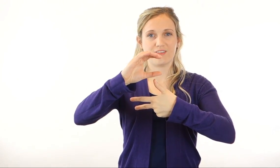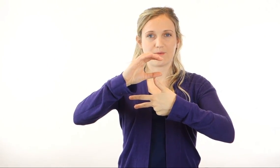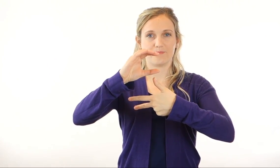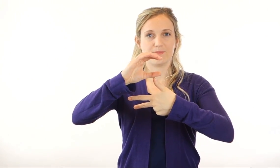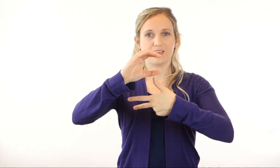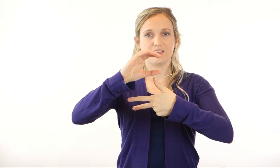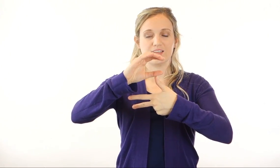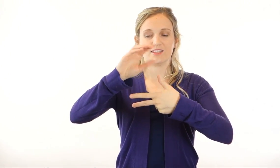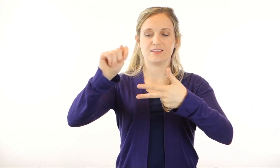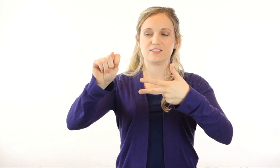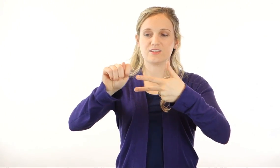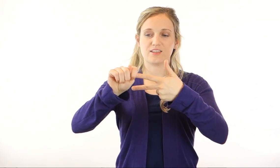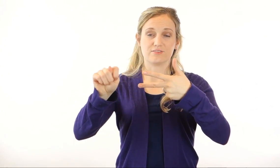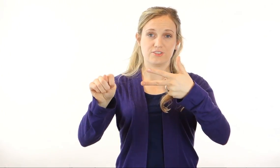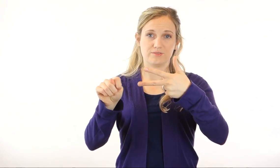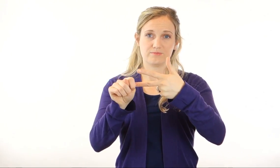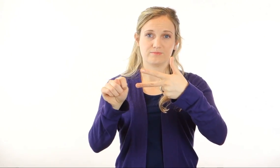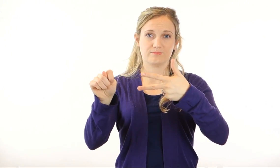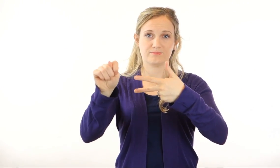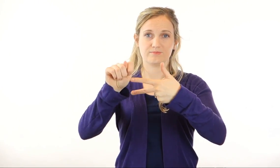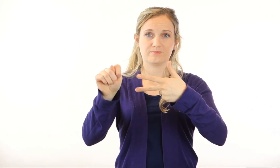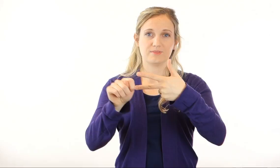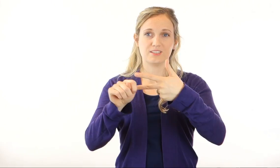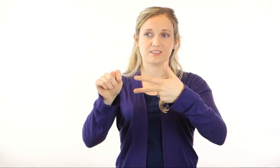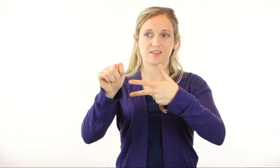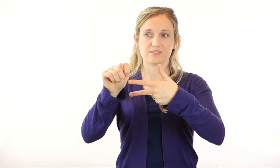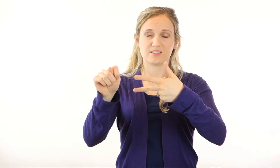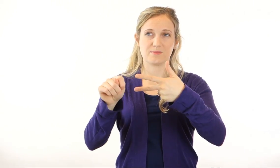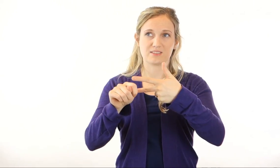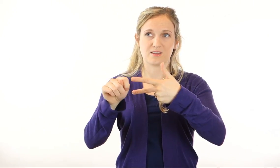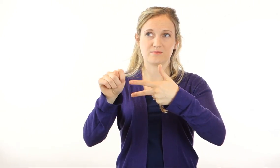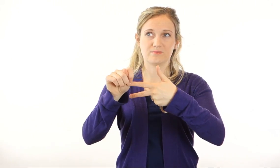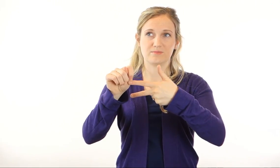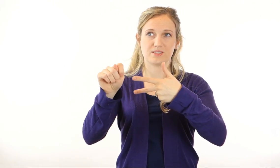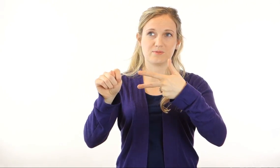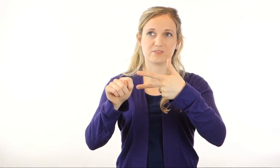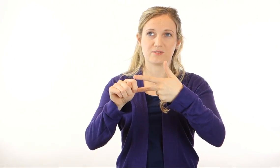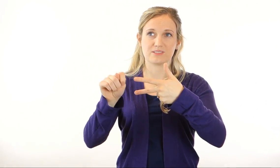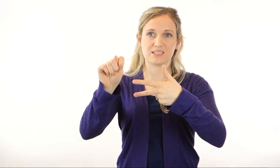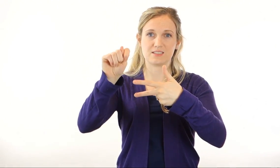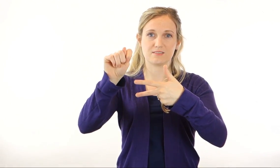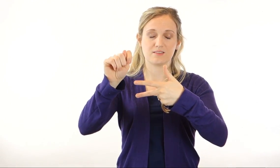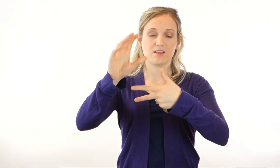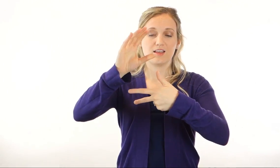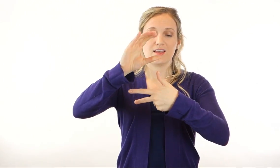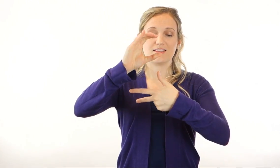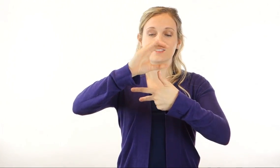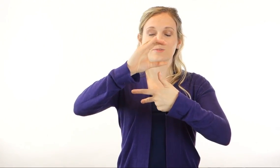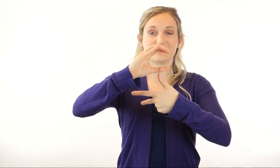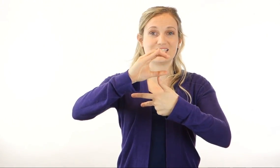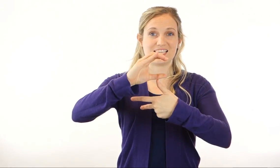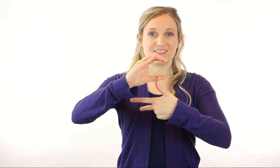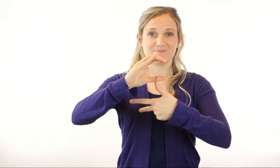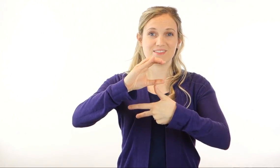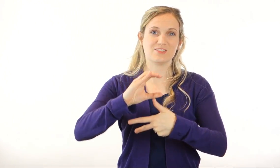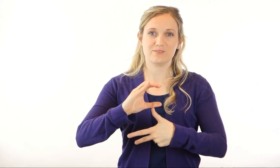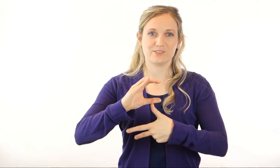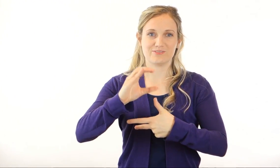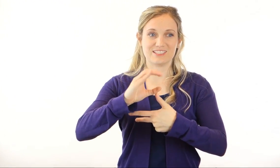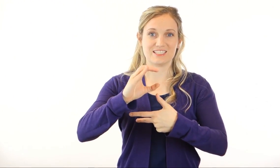thumb. And then these are the other 2. They always get mixed up. But they both start with T's. And so C is the only one you really need to